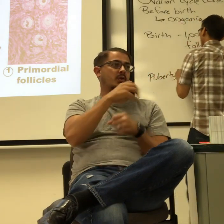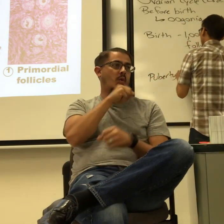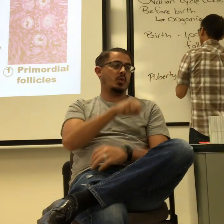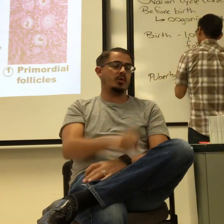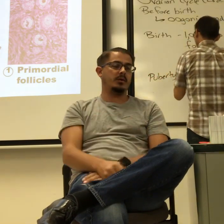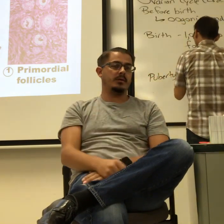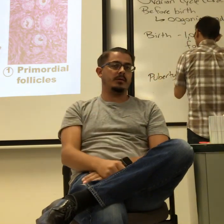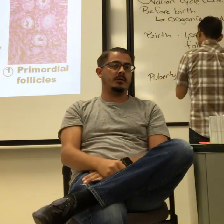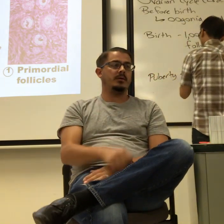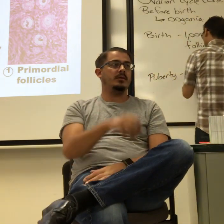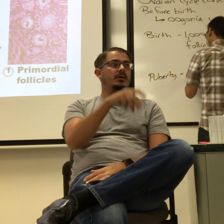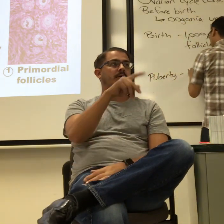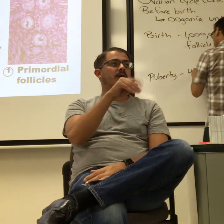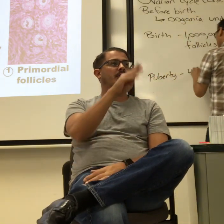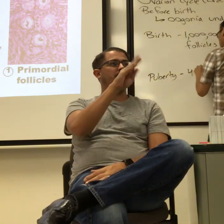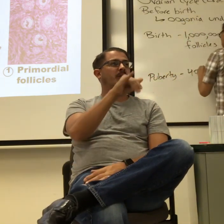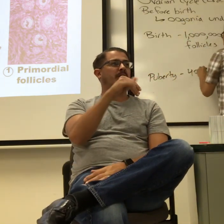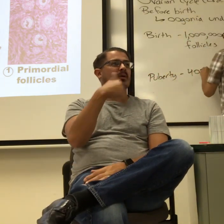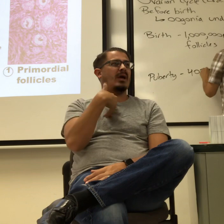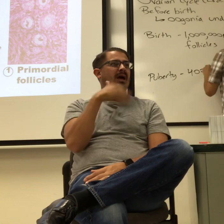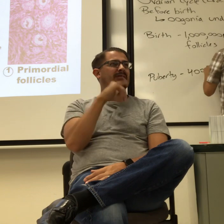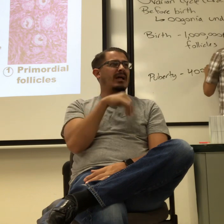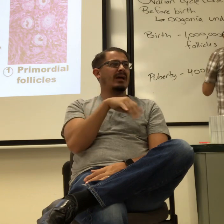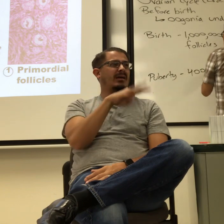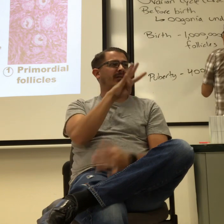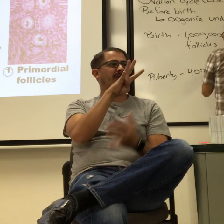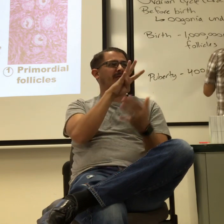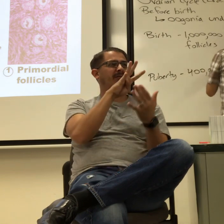Because in puberty, you're down to something like 400,000